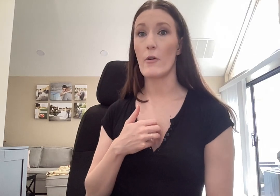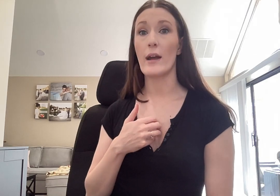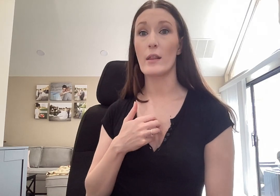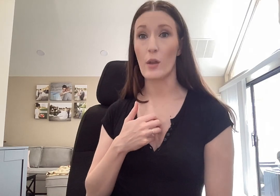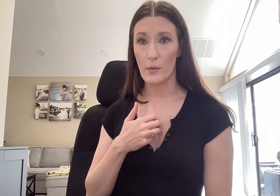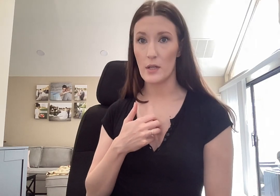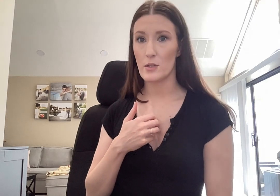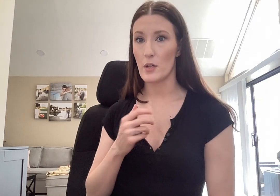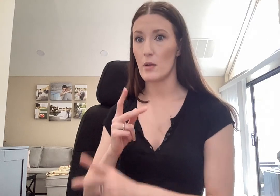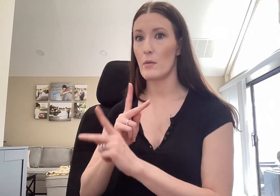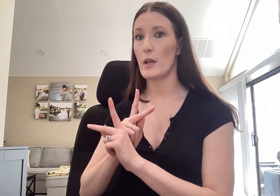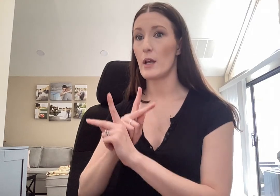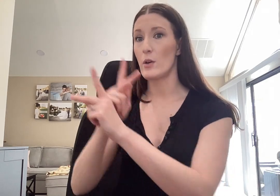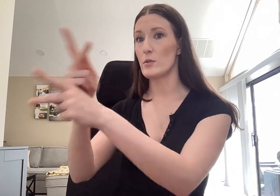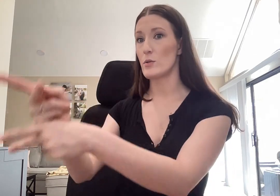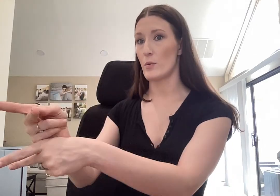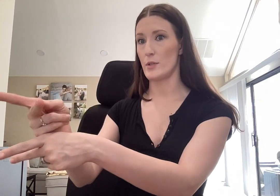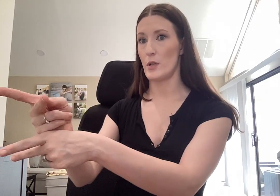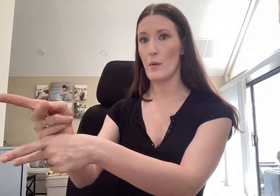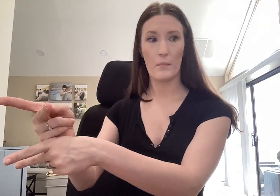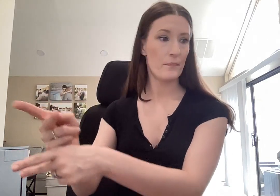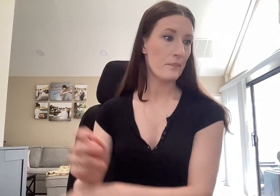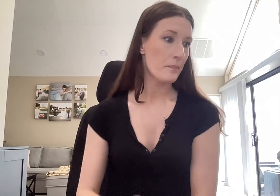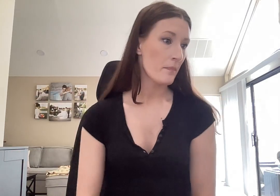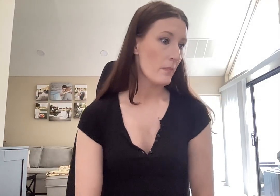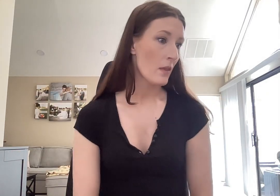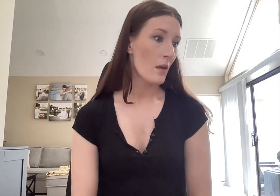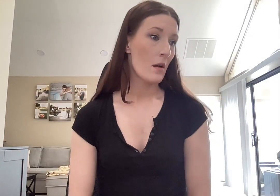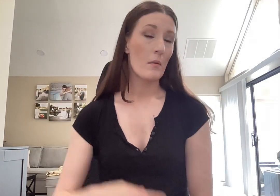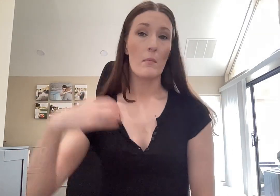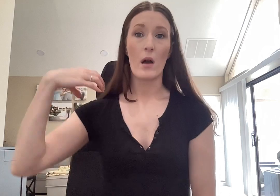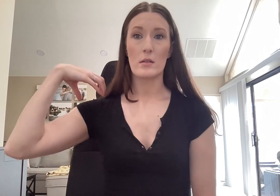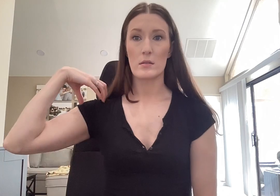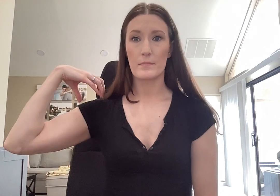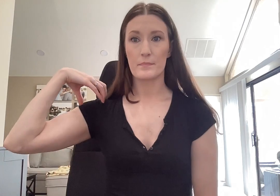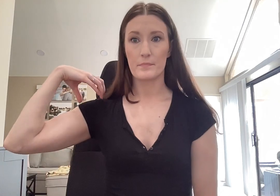I loan it to you, it goes towards you. Boss.